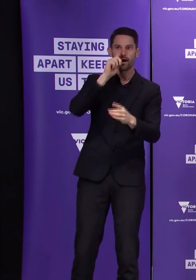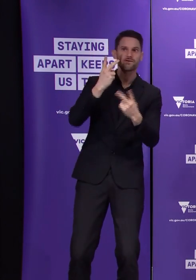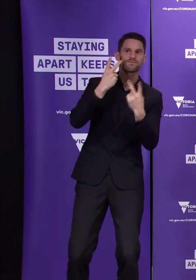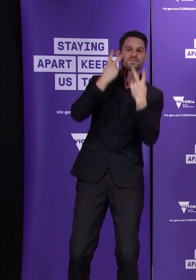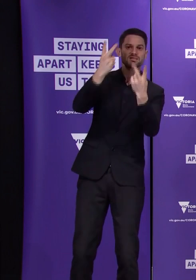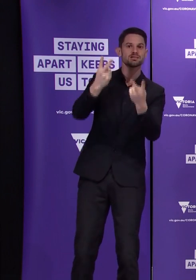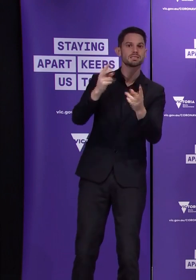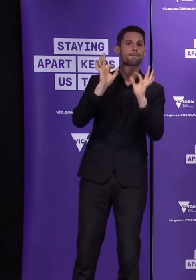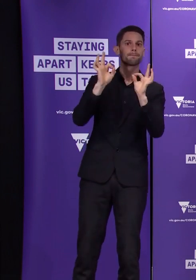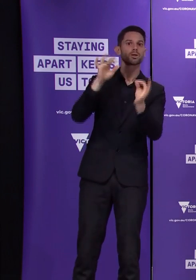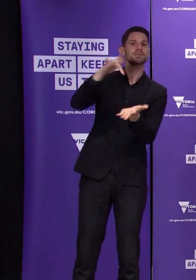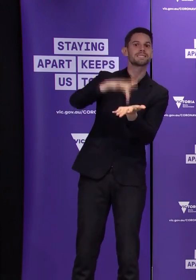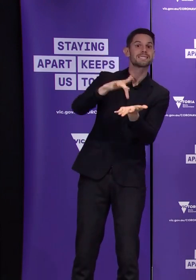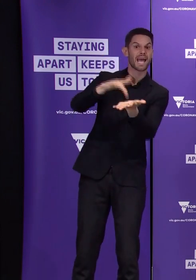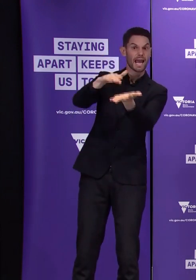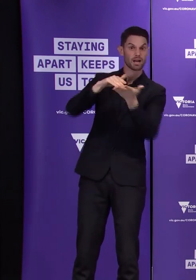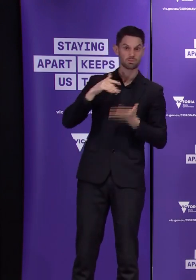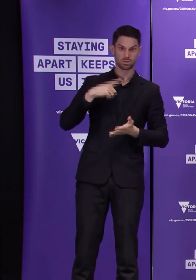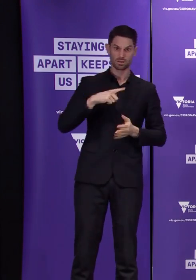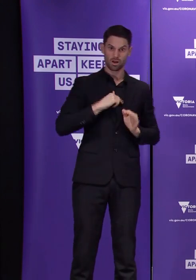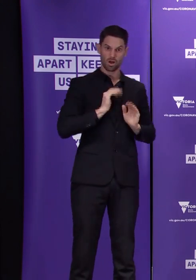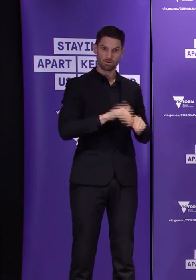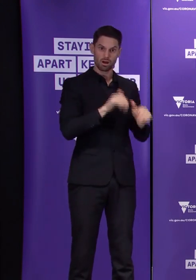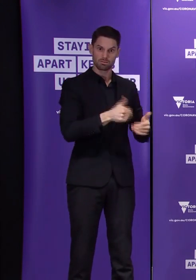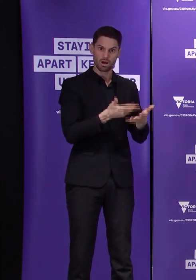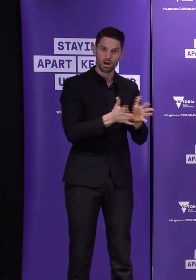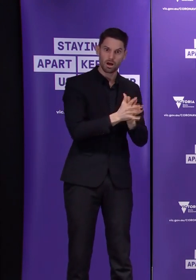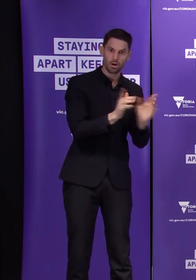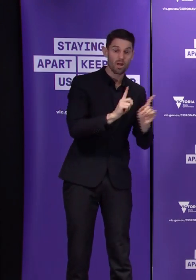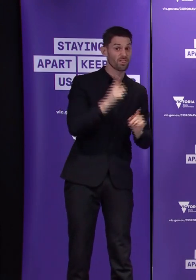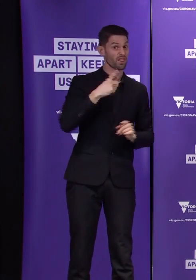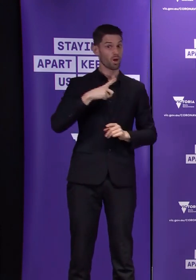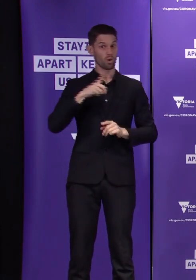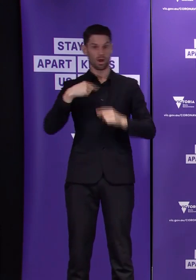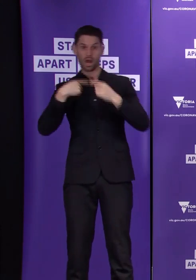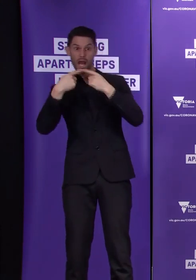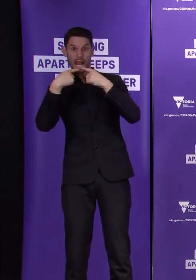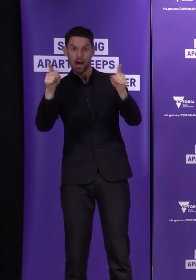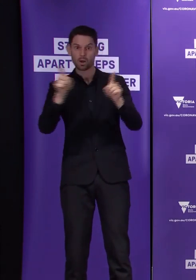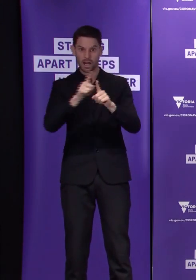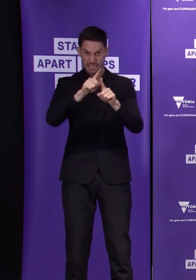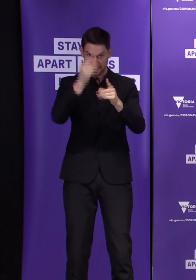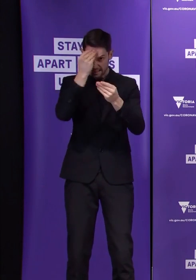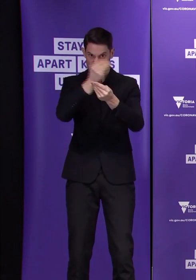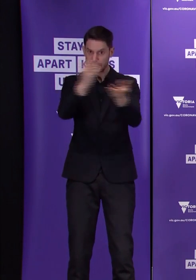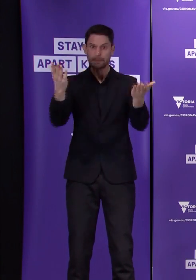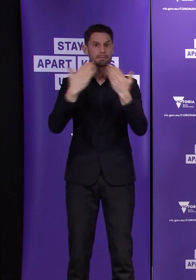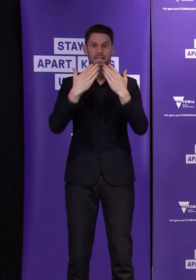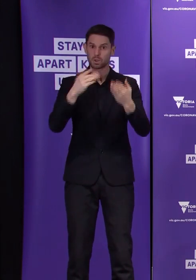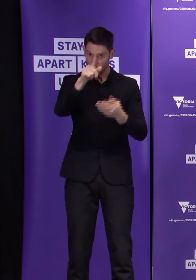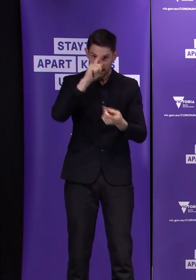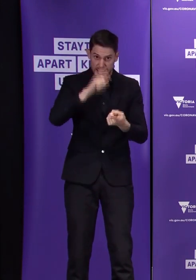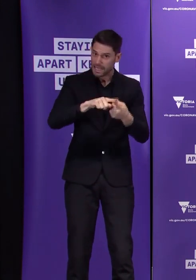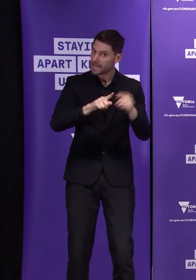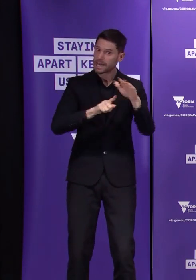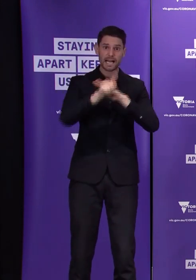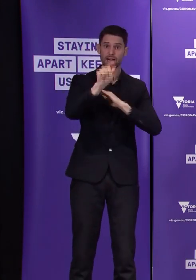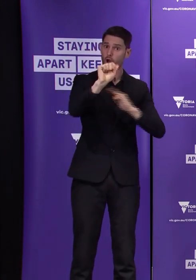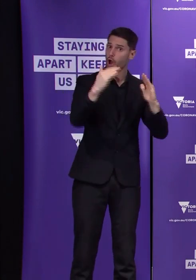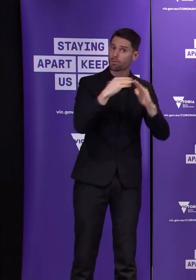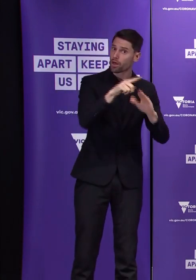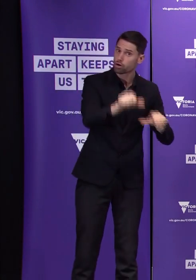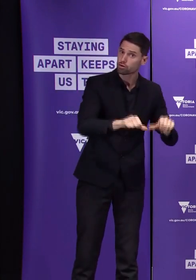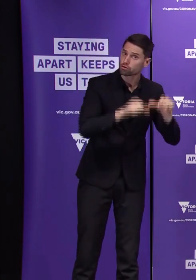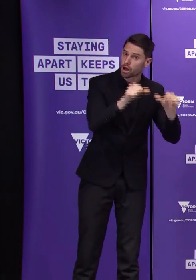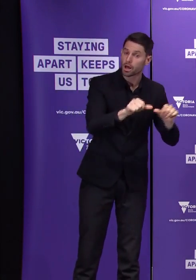announced funding package, and this as well, in terms of helping those services navigate a different environment. But we would expect, as things begin to open